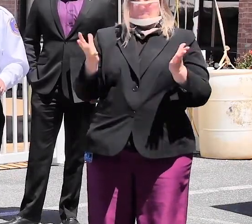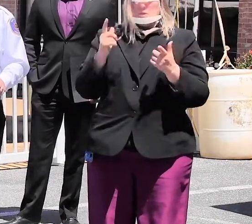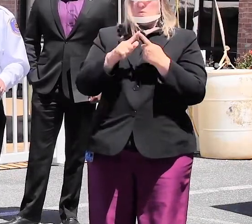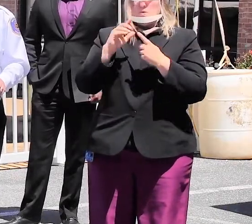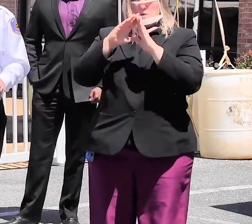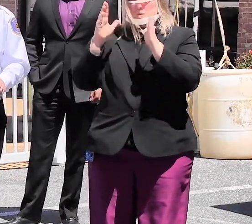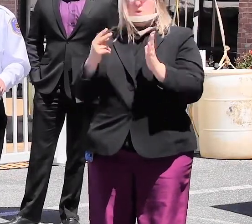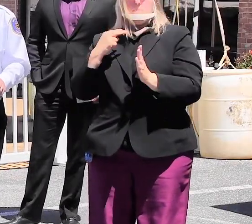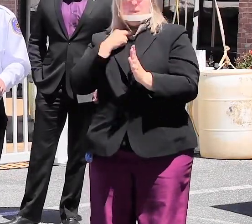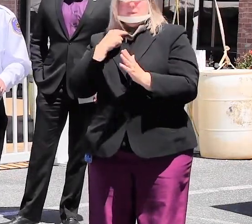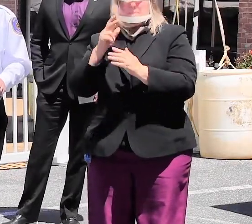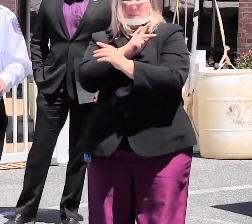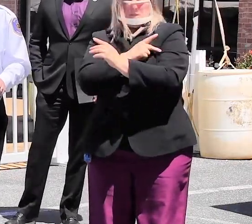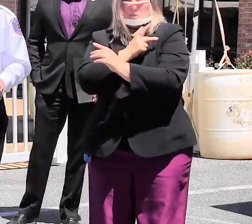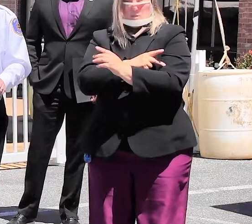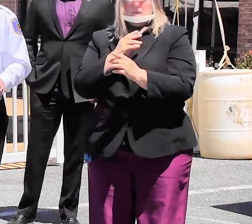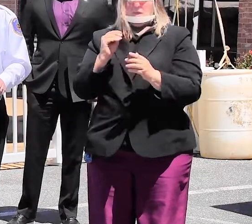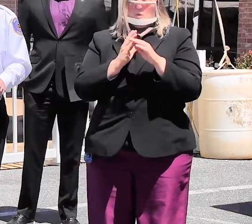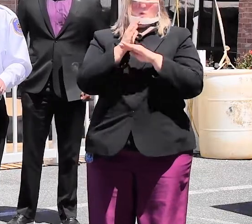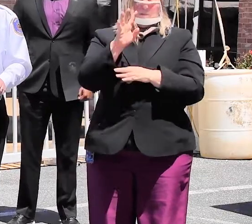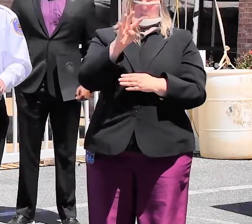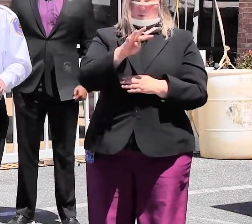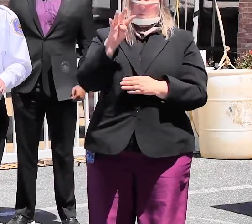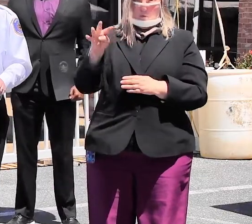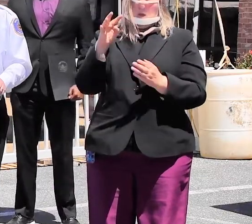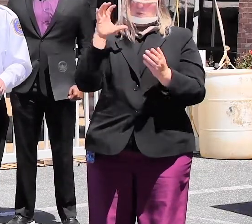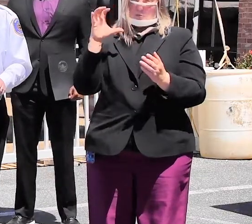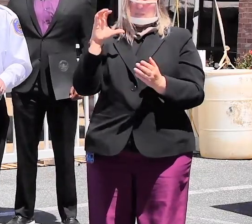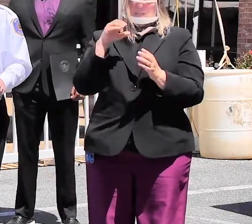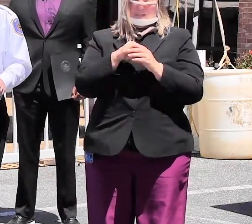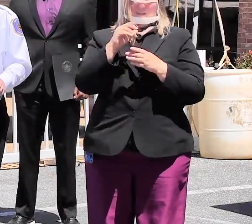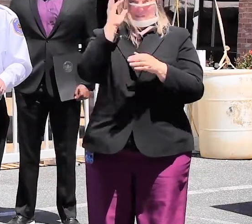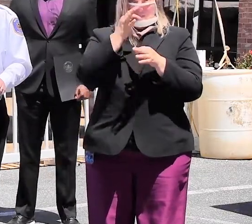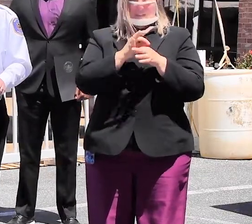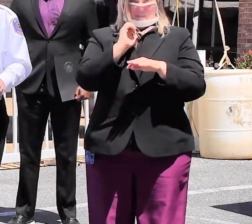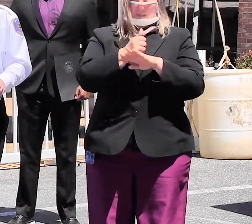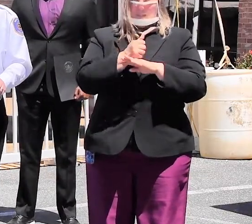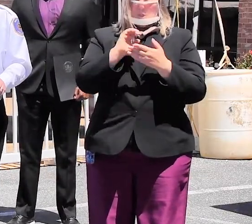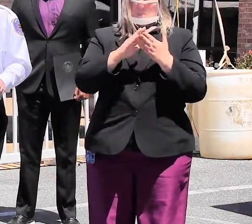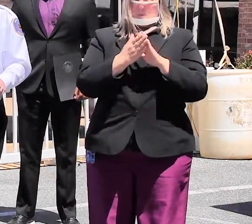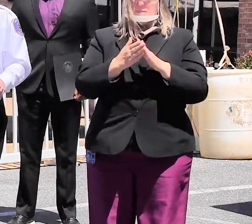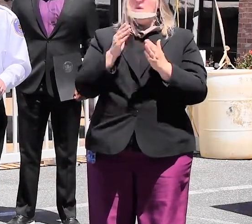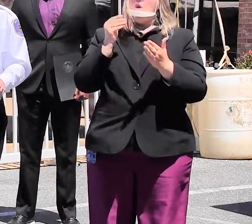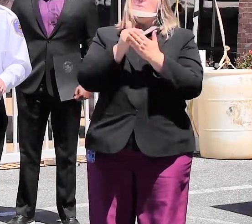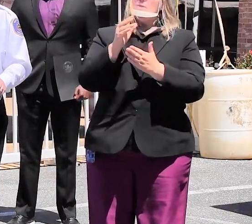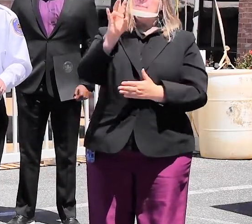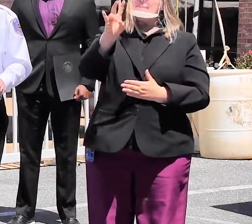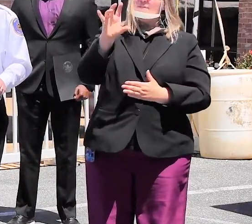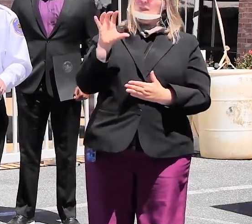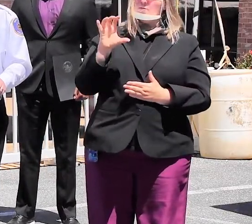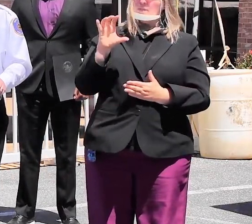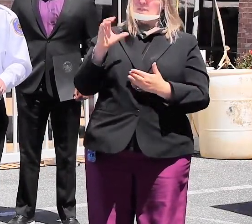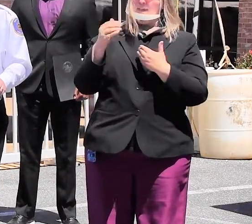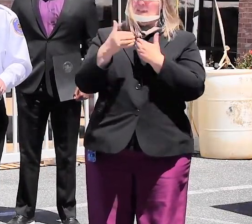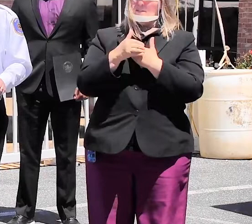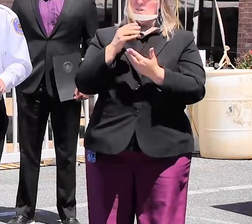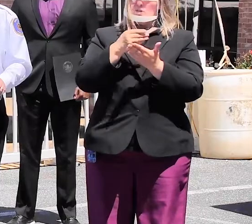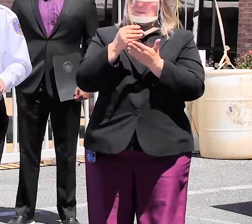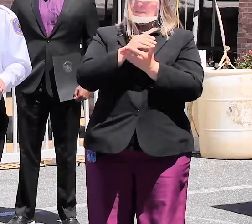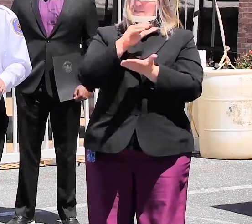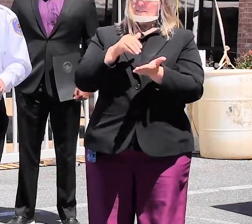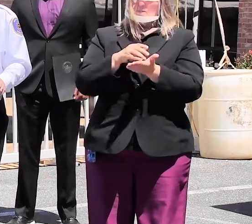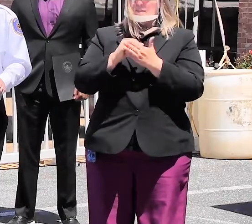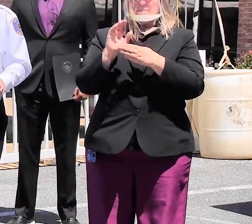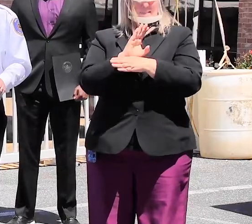homebound patients and over 4,400 in the faith-based communities. Nearly 700 at shopping centers and